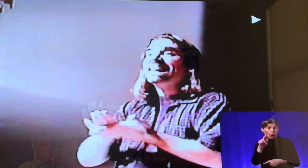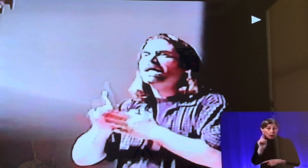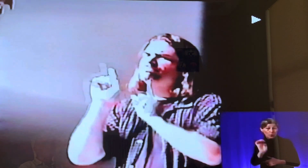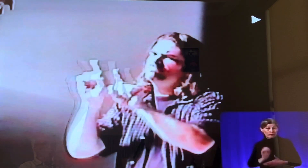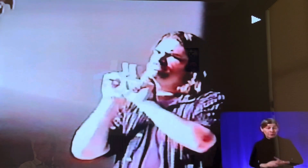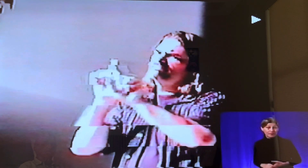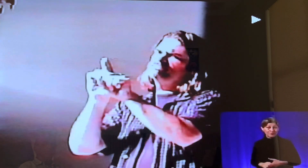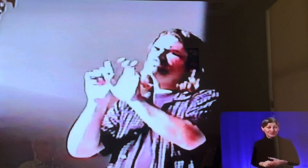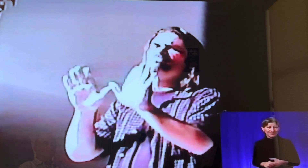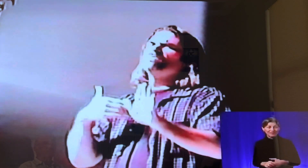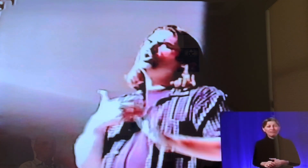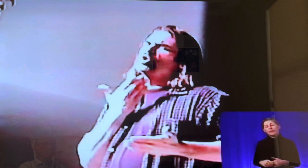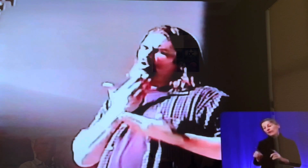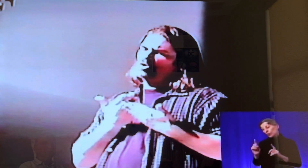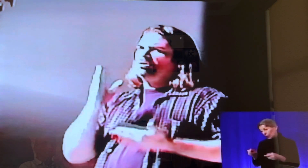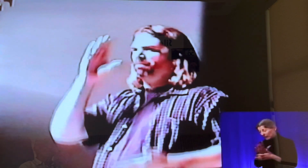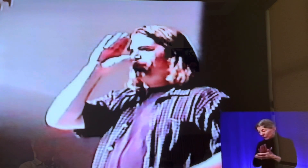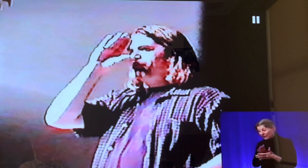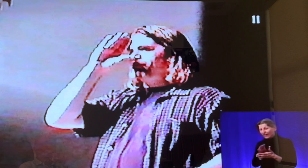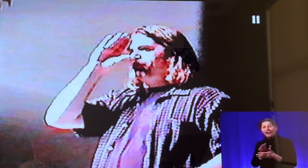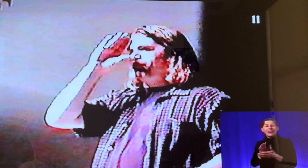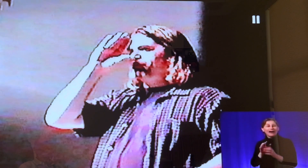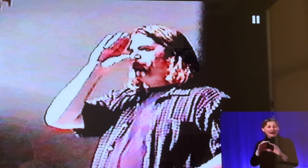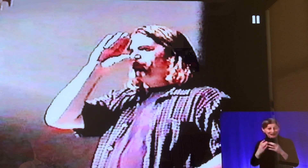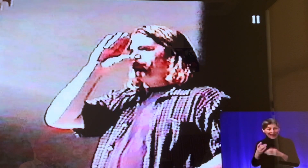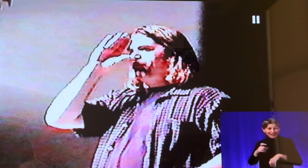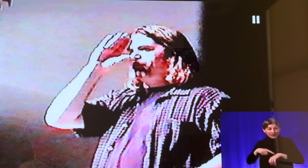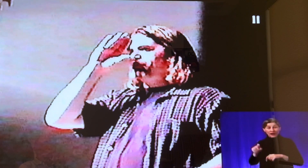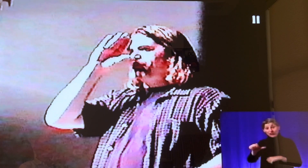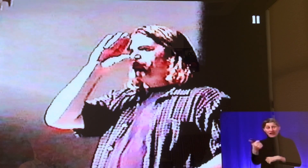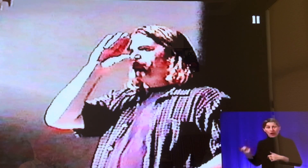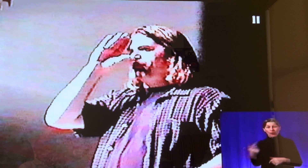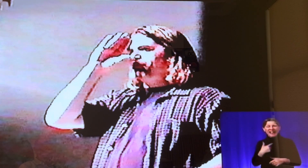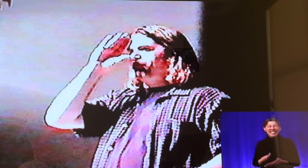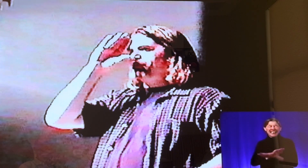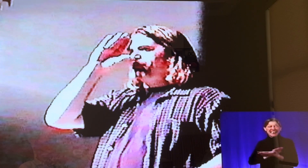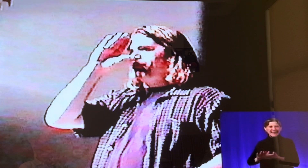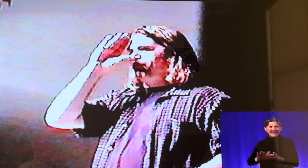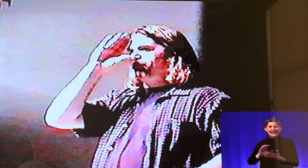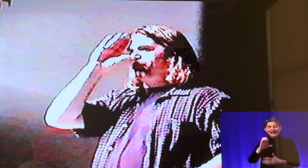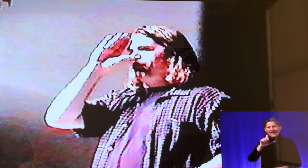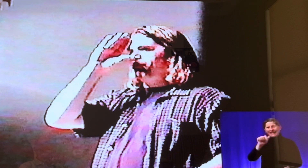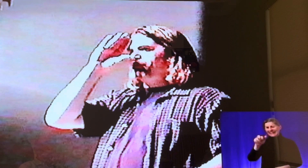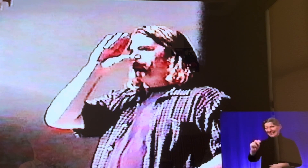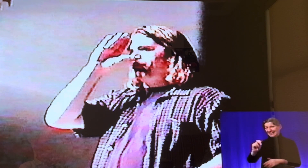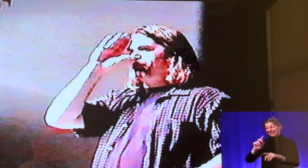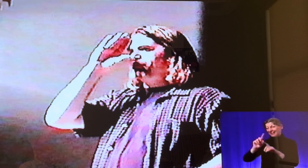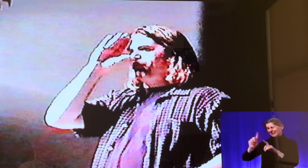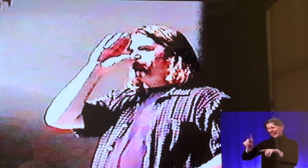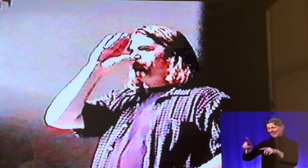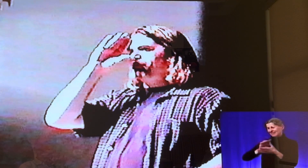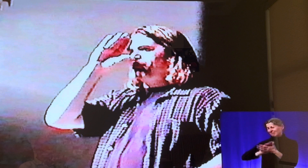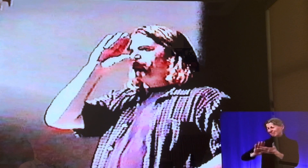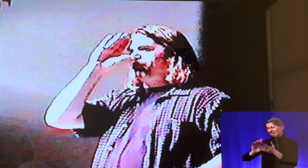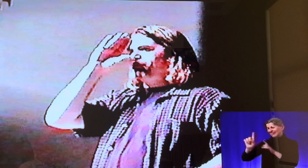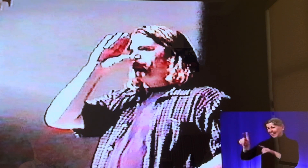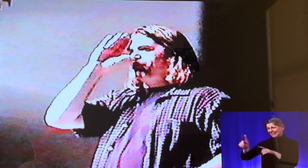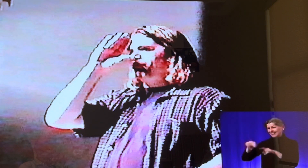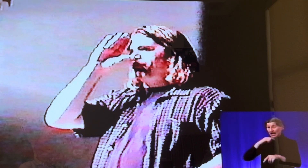to class on time. There's another good one. I had clean attendance. Now, if we say clean attendance, the hearing people, the hair is going